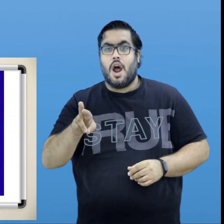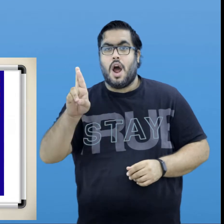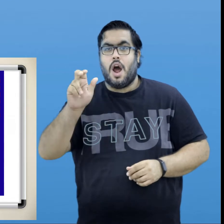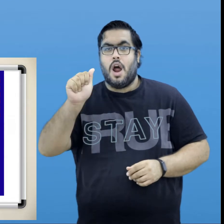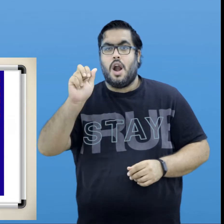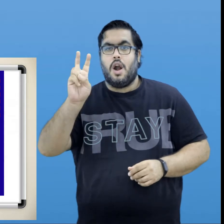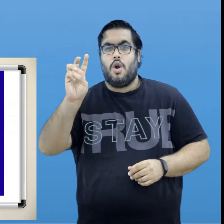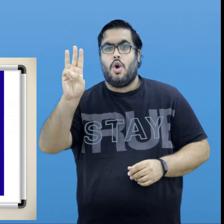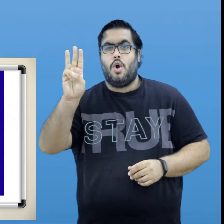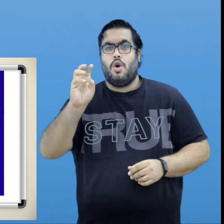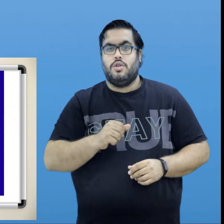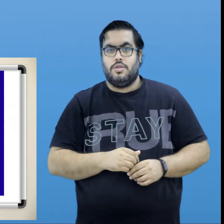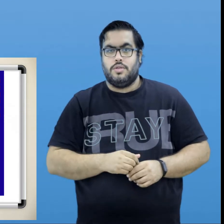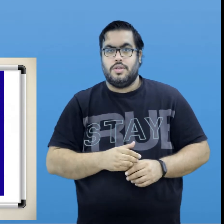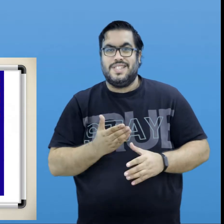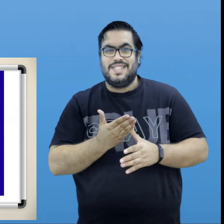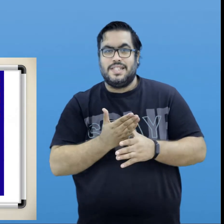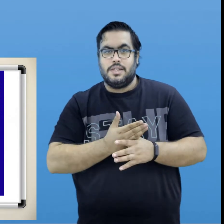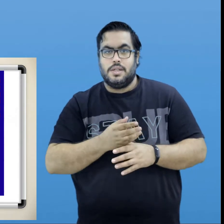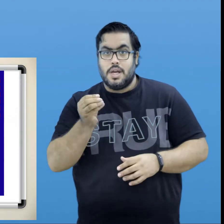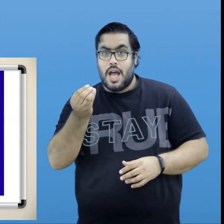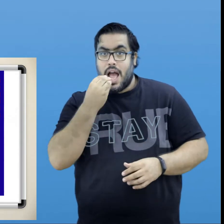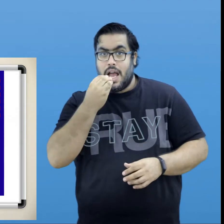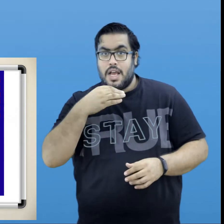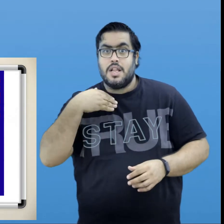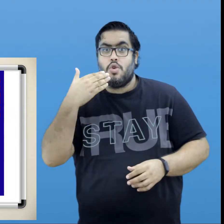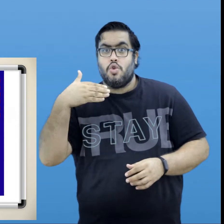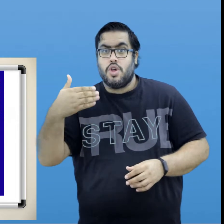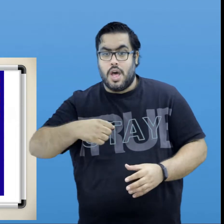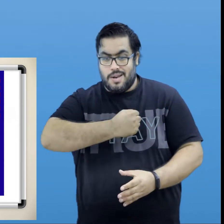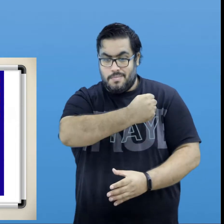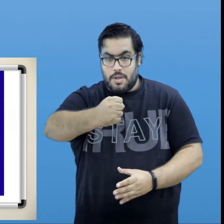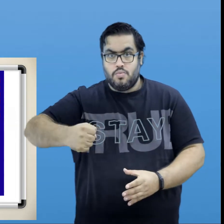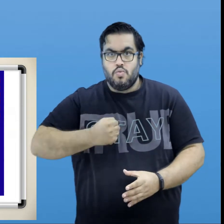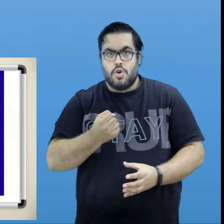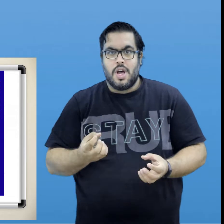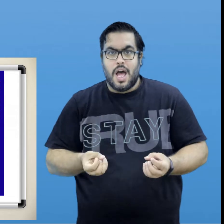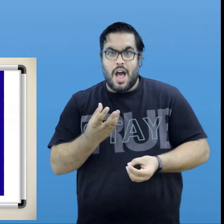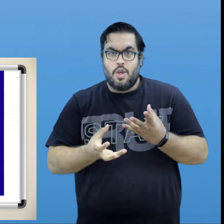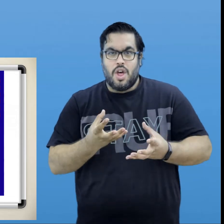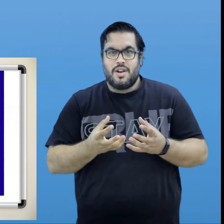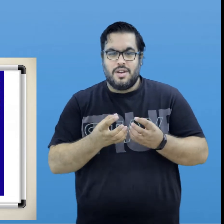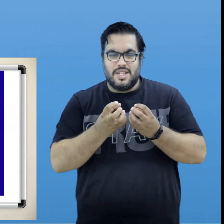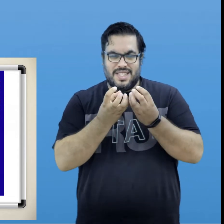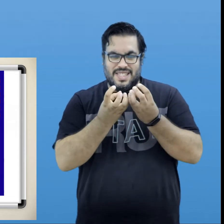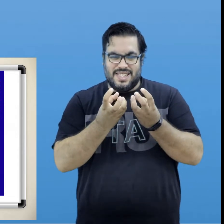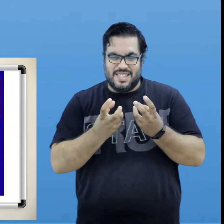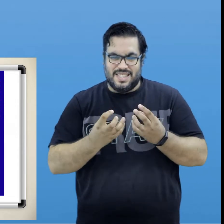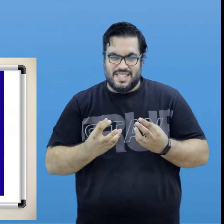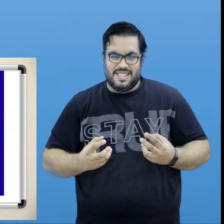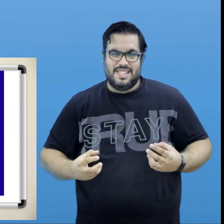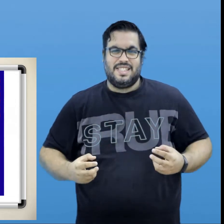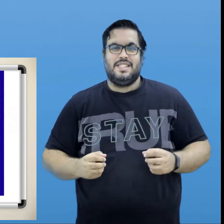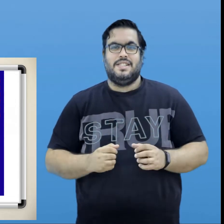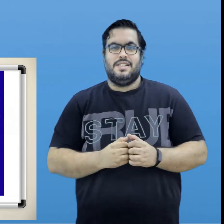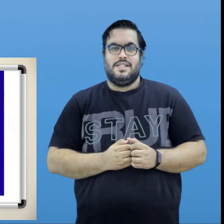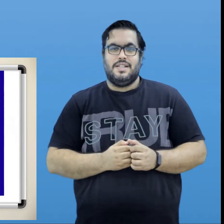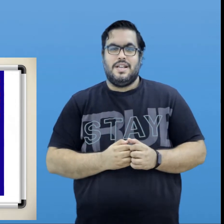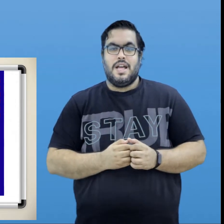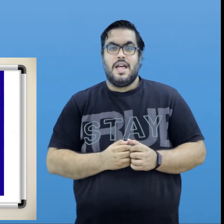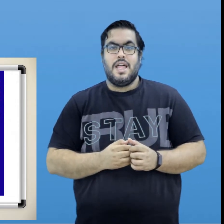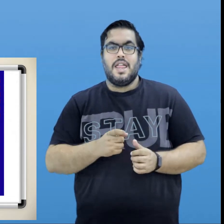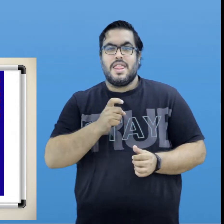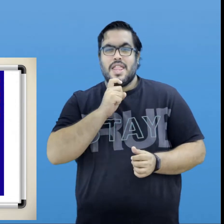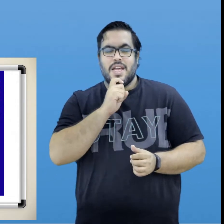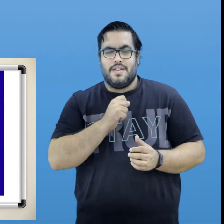The answer is, the heat of the cooking damages most nutrients and some vitamins lose their value. We have a new